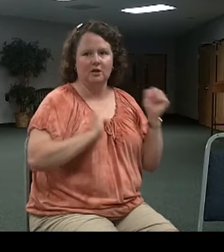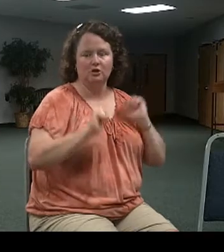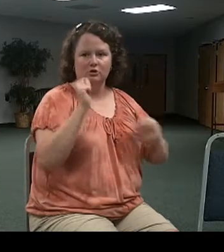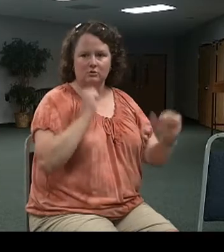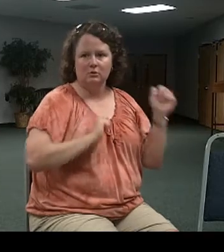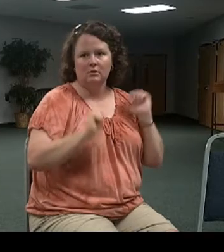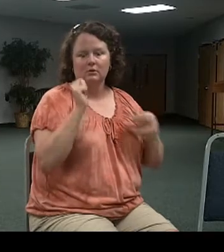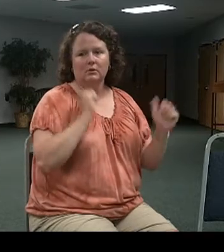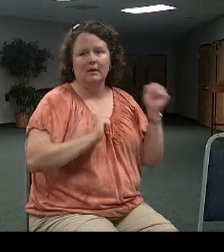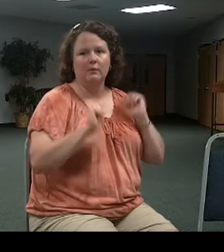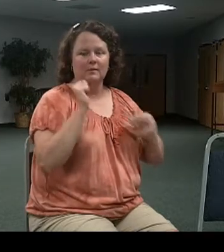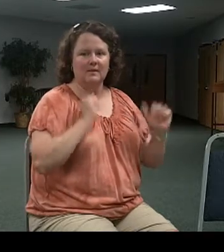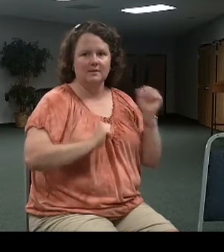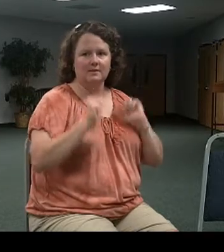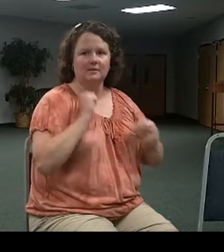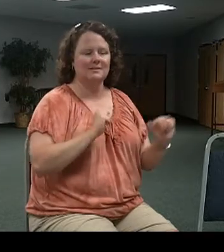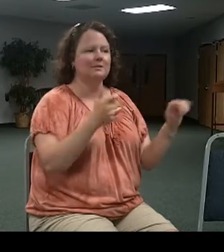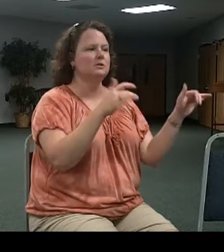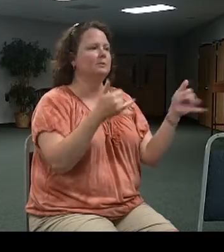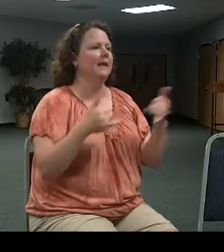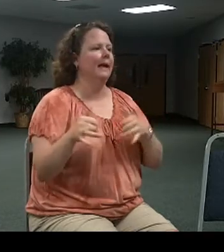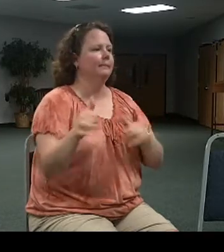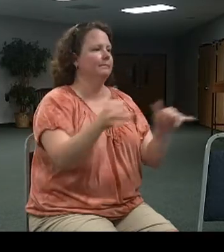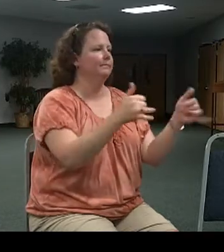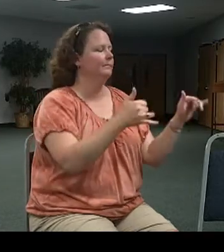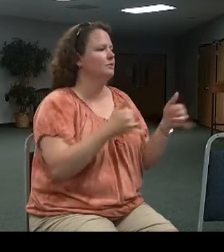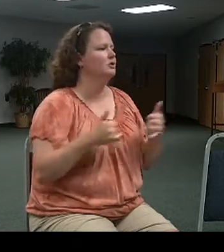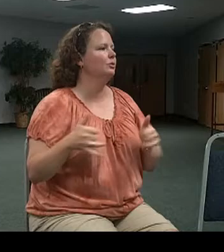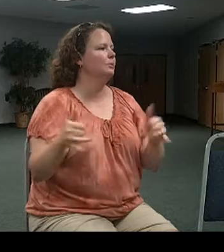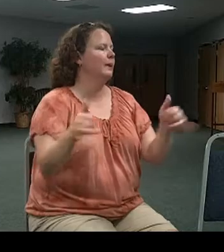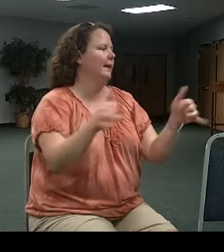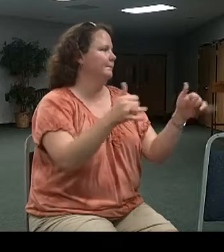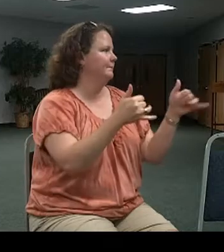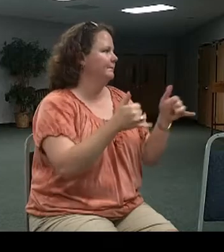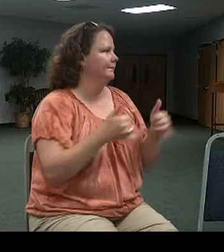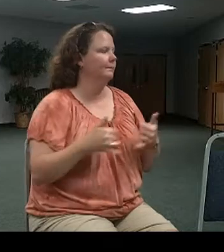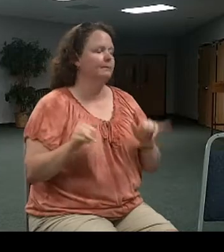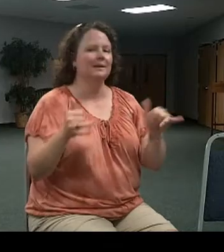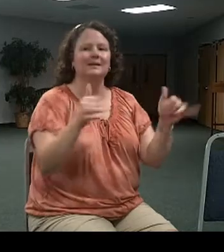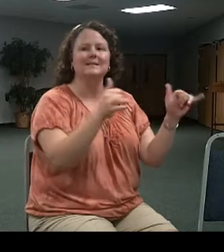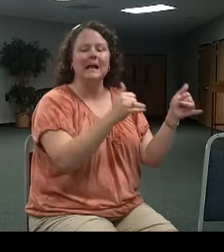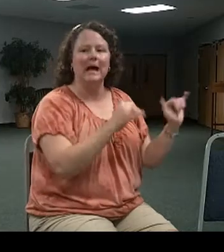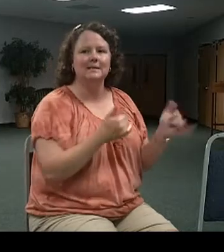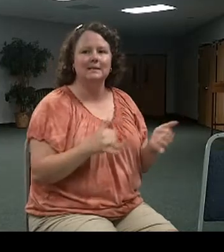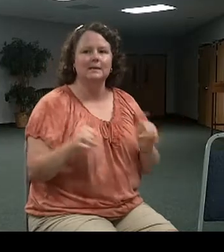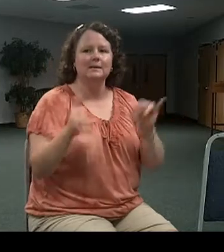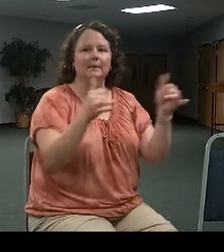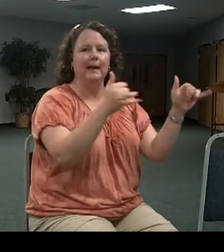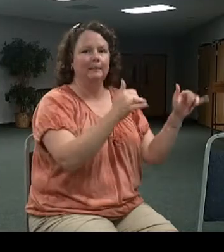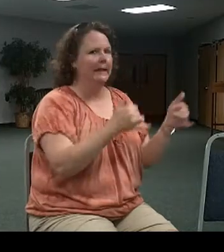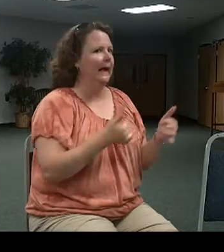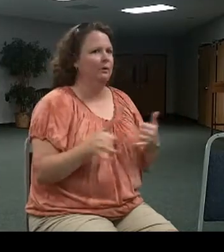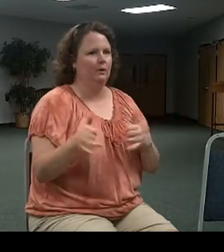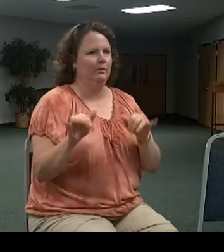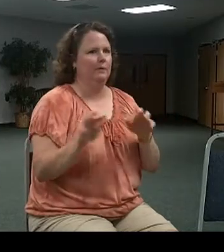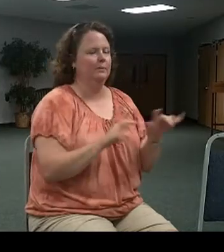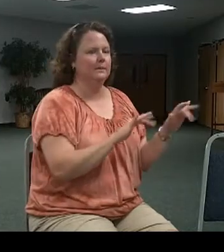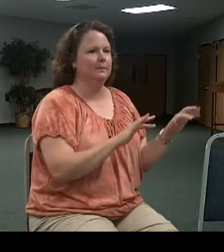stage. That would be this. This is to play. Children play. It is not to play a piano. That would be to